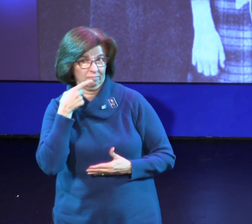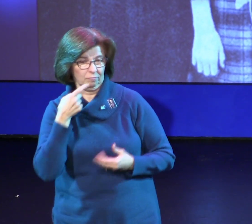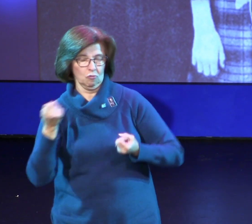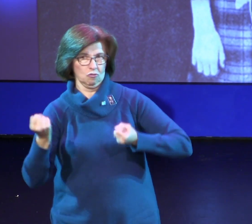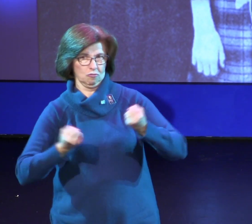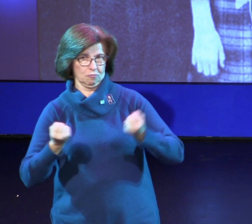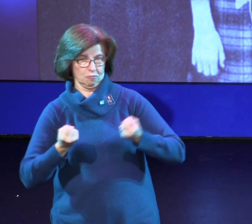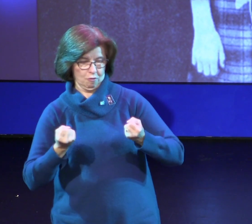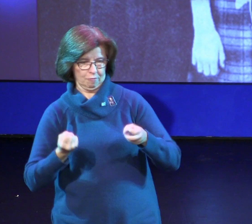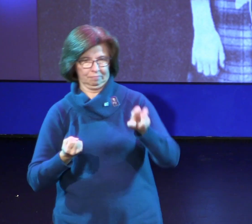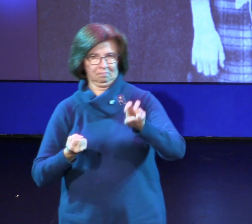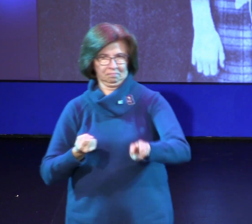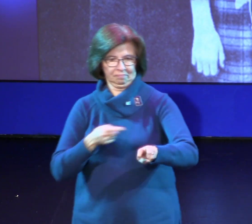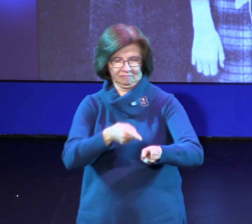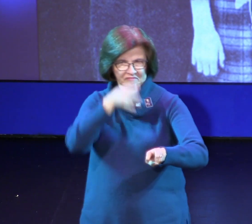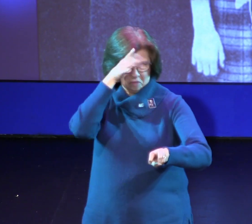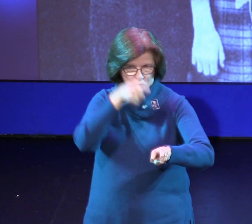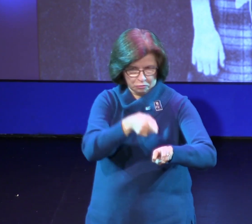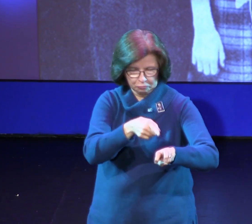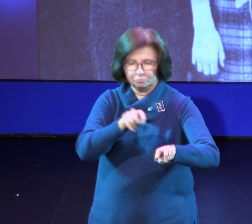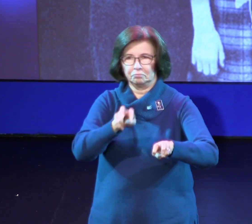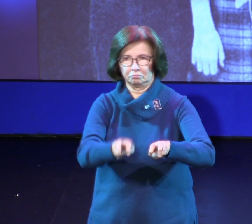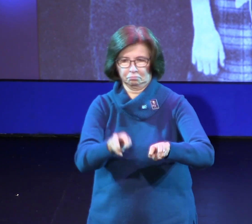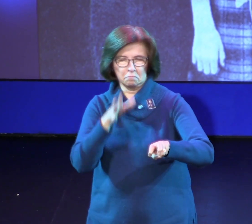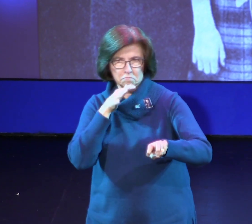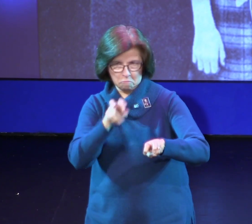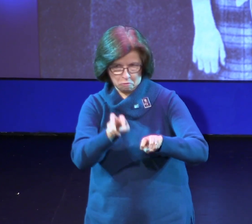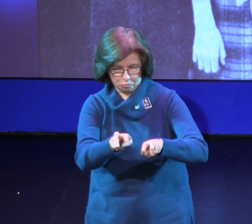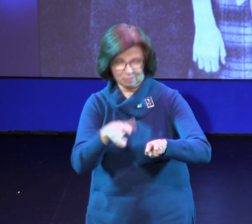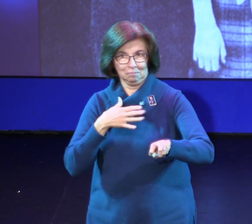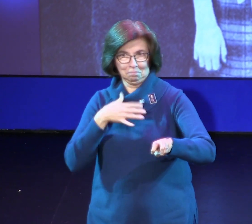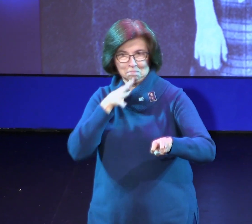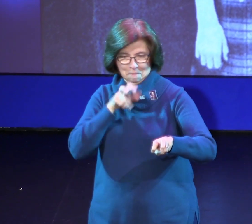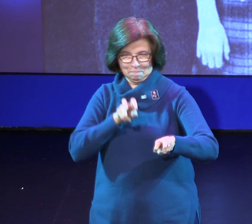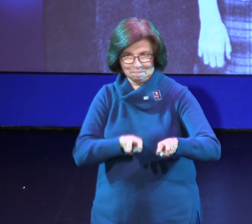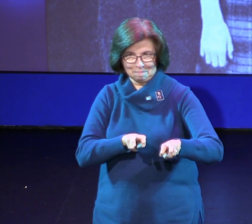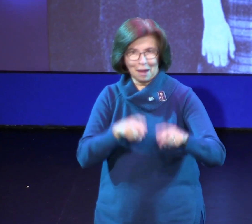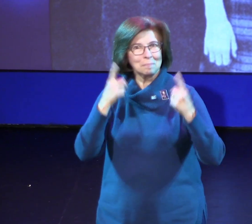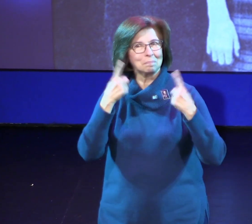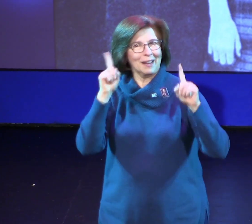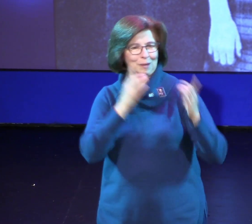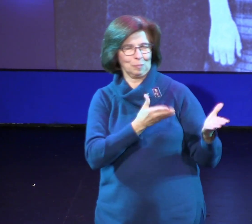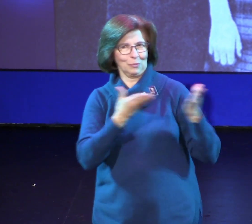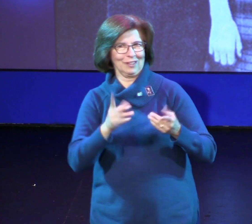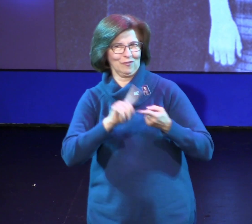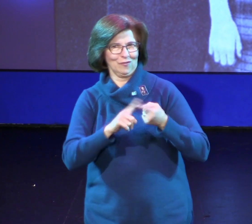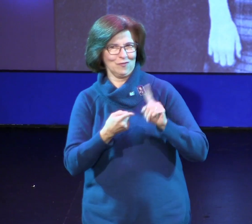So one day, my mother's parents, my grandparents, who were both hearing, came to pick up my mother. They were sitting in the front, and